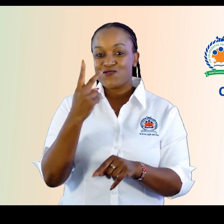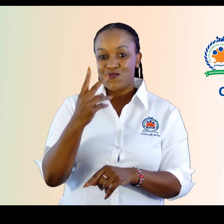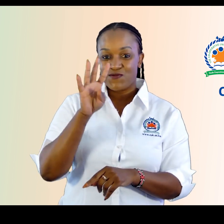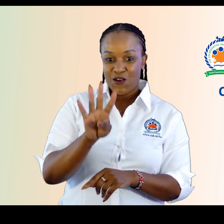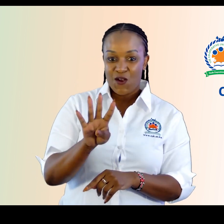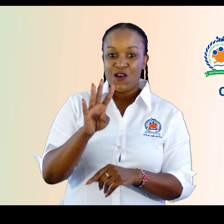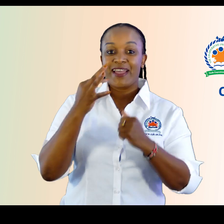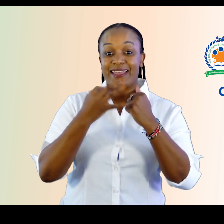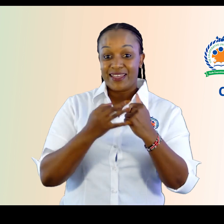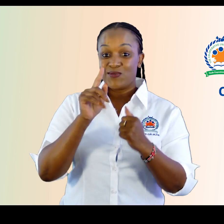Box